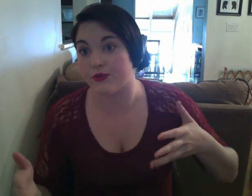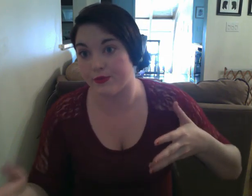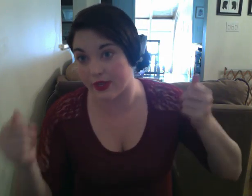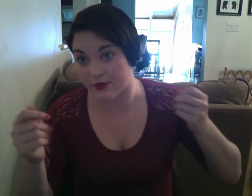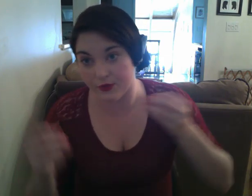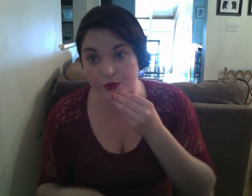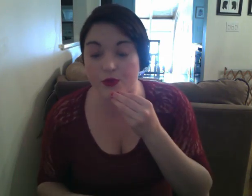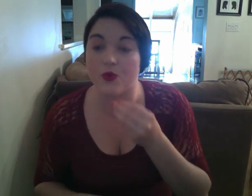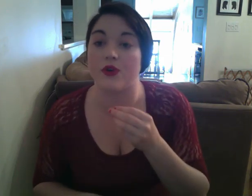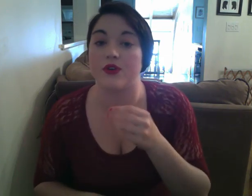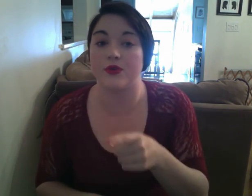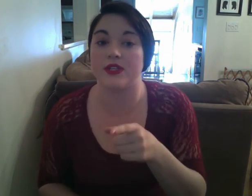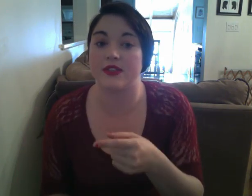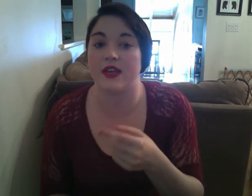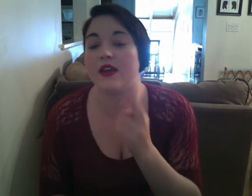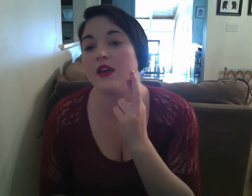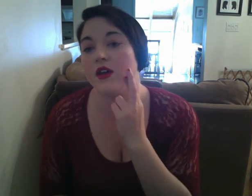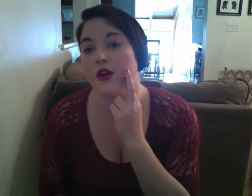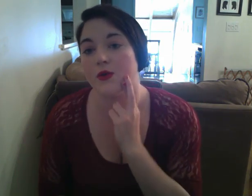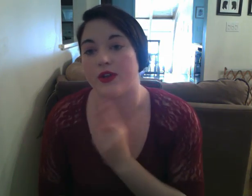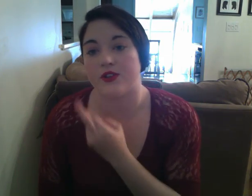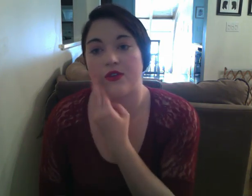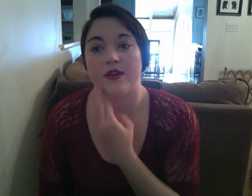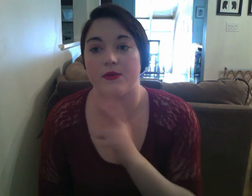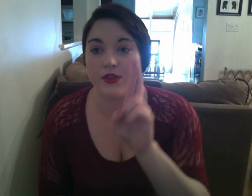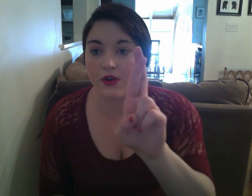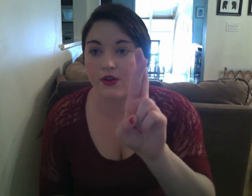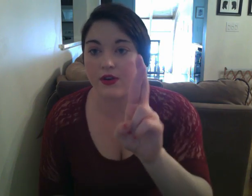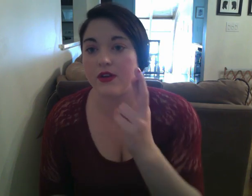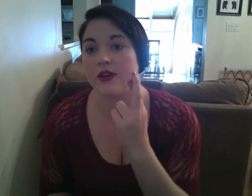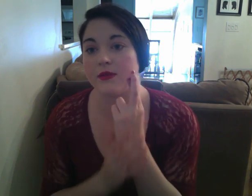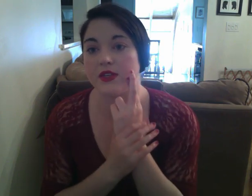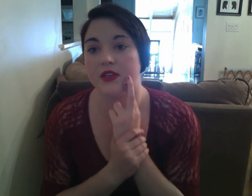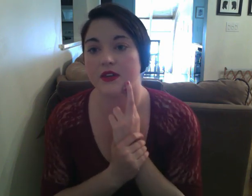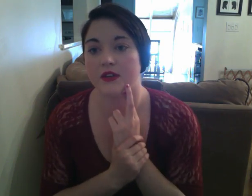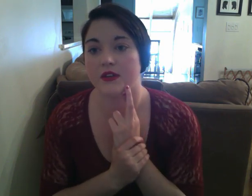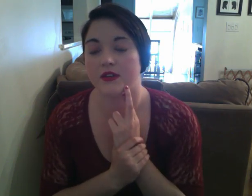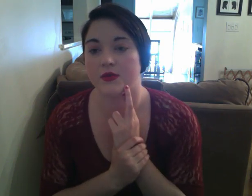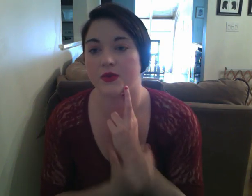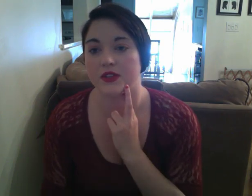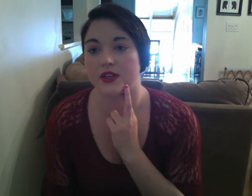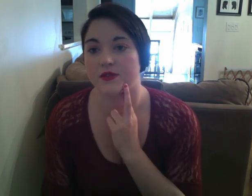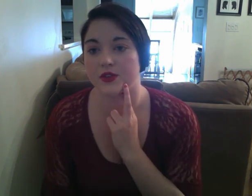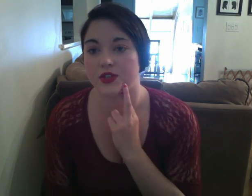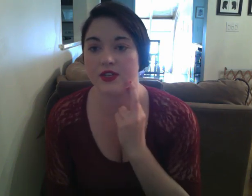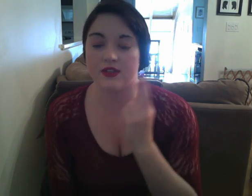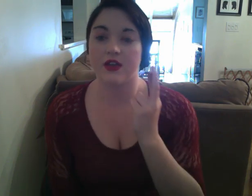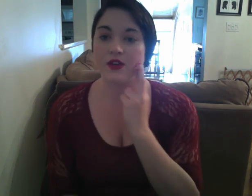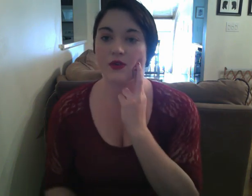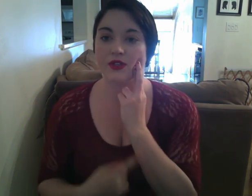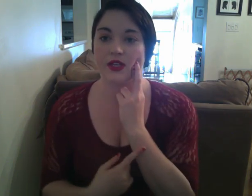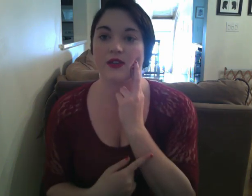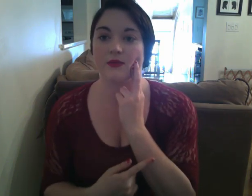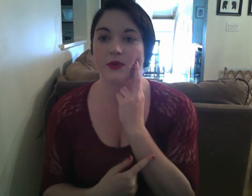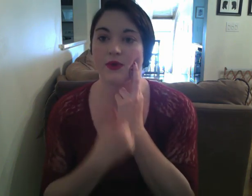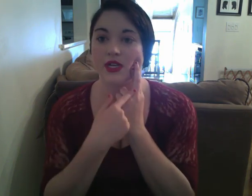fast food, or you can say restaurant with an R. It comes here to one side of your cheek. Notice that it's my right